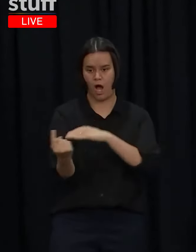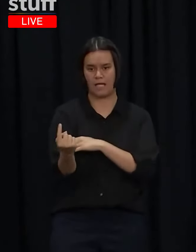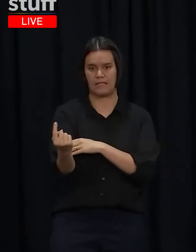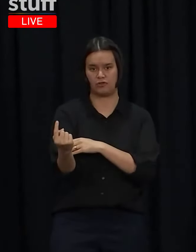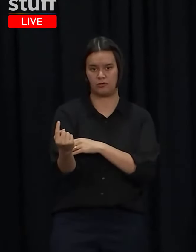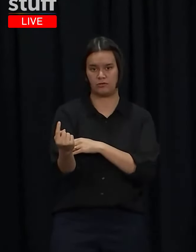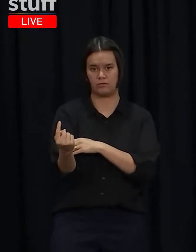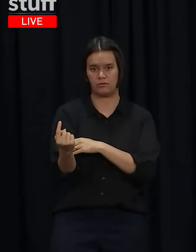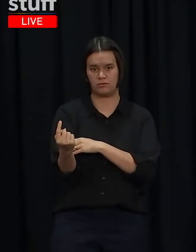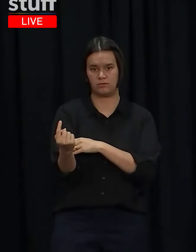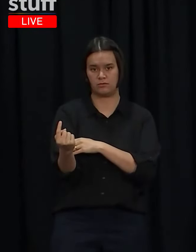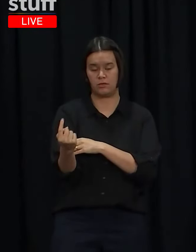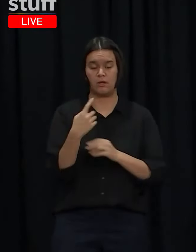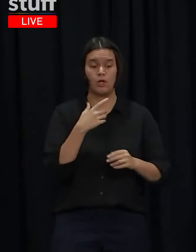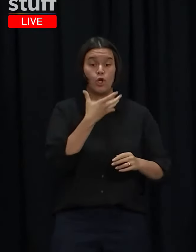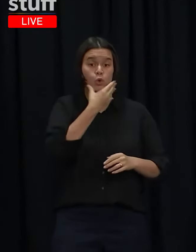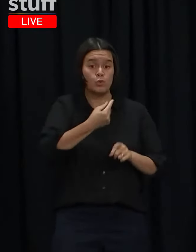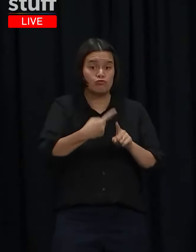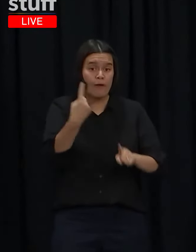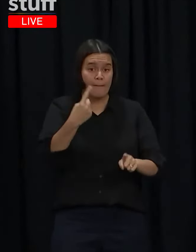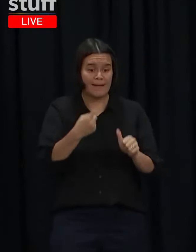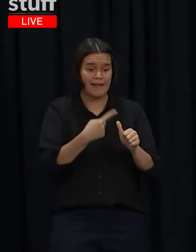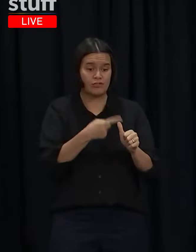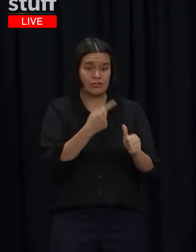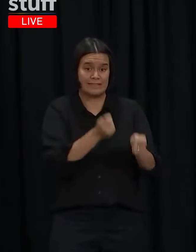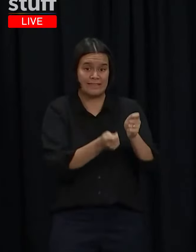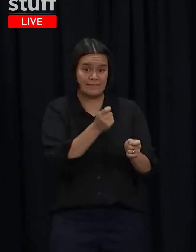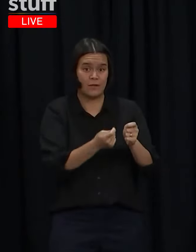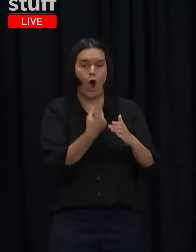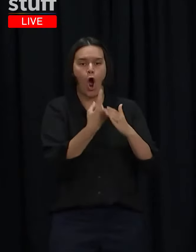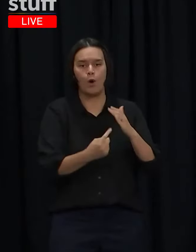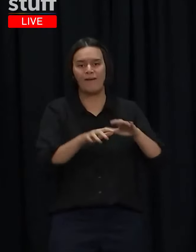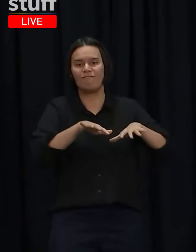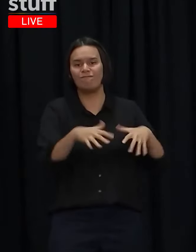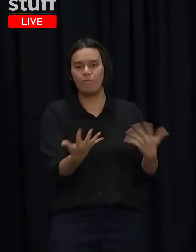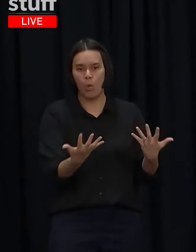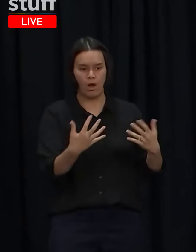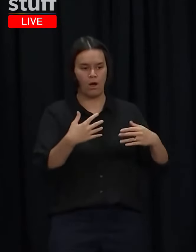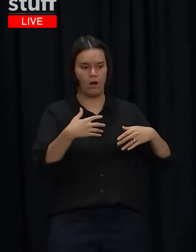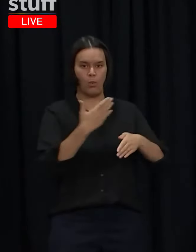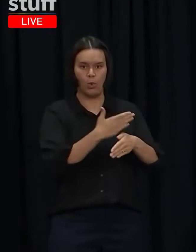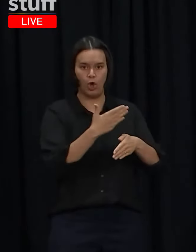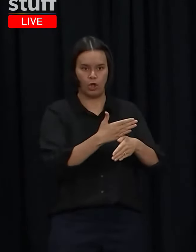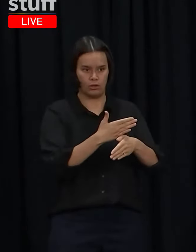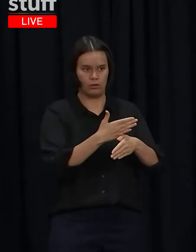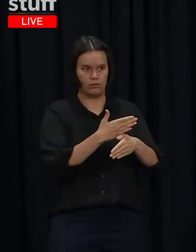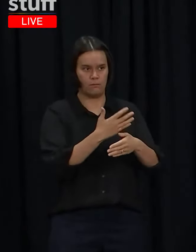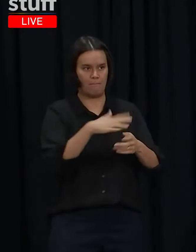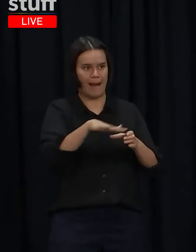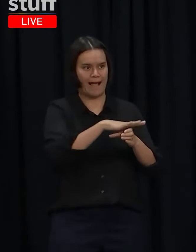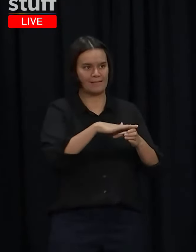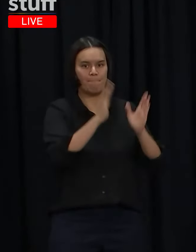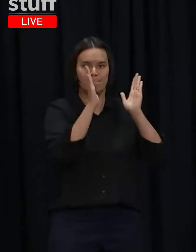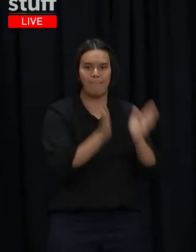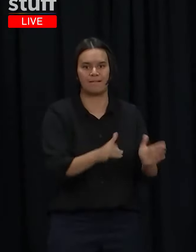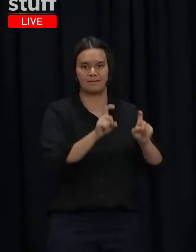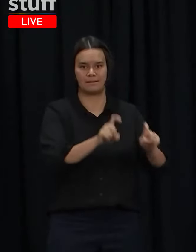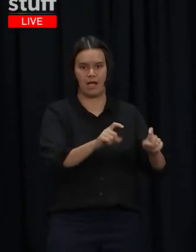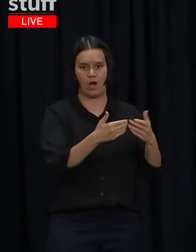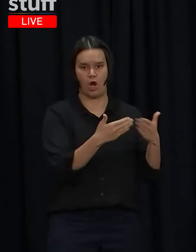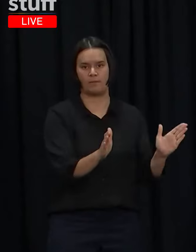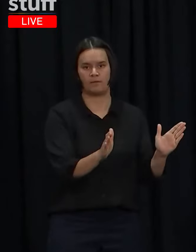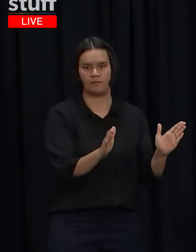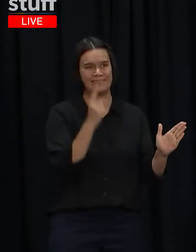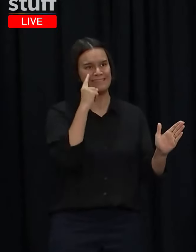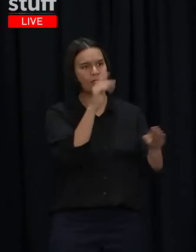intention around the use of rapid antigen testing is for those critical workforces to avoid the issues that other countries have seen around supply chains